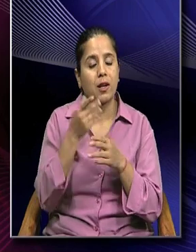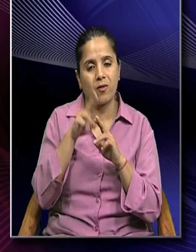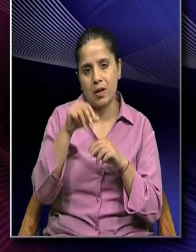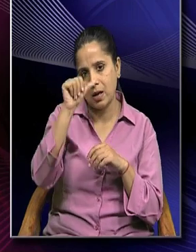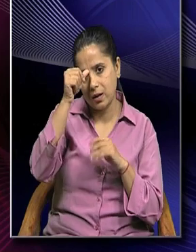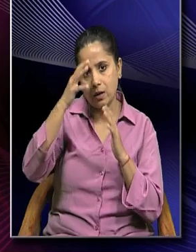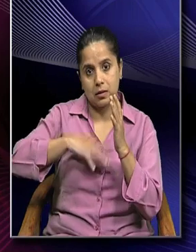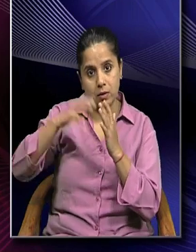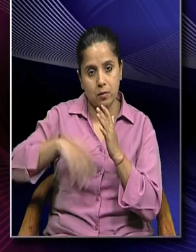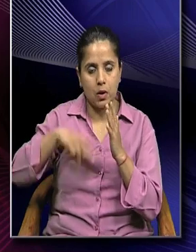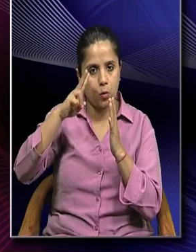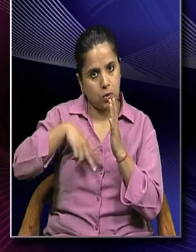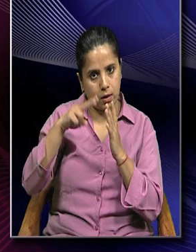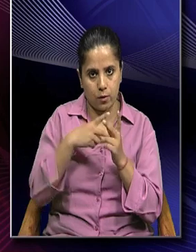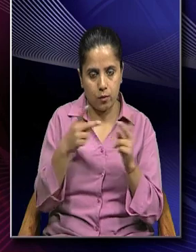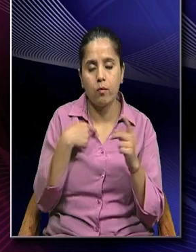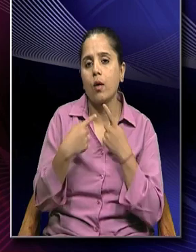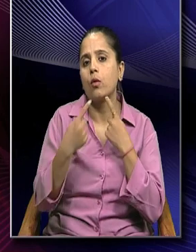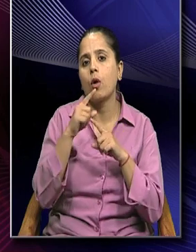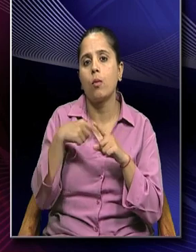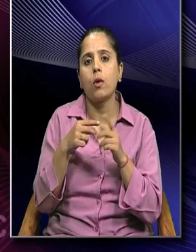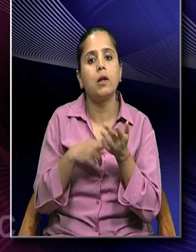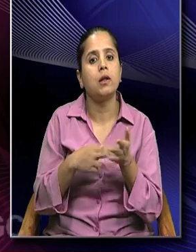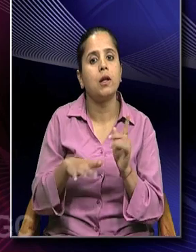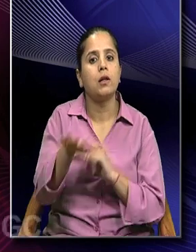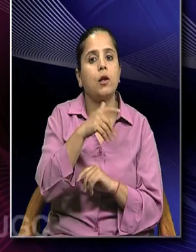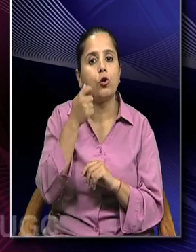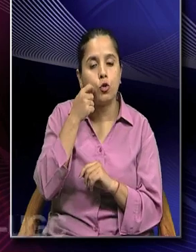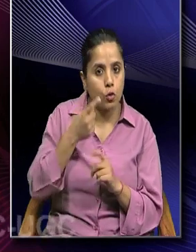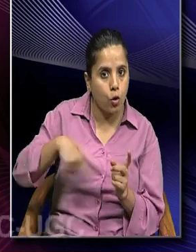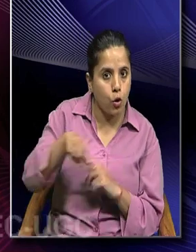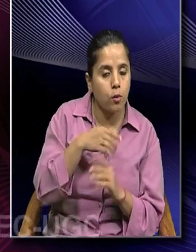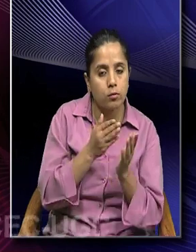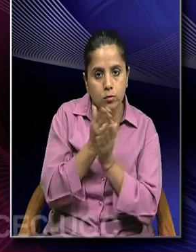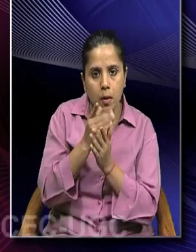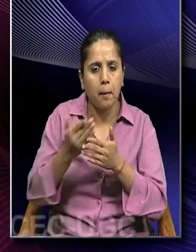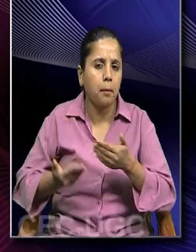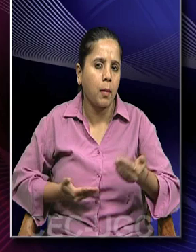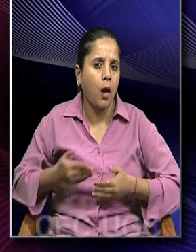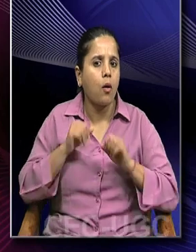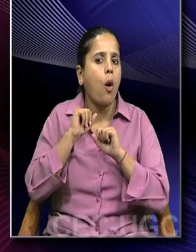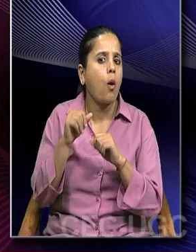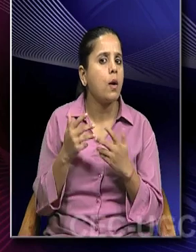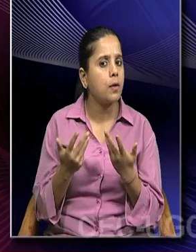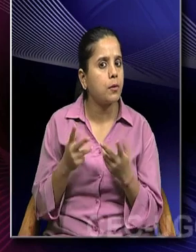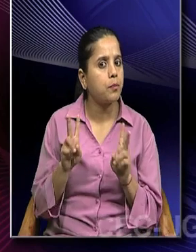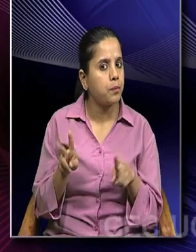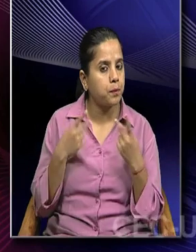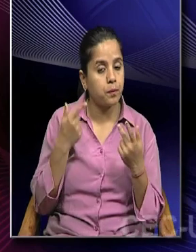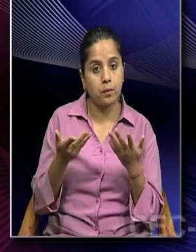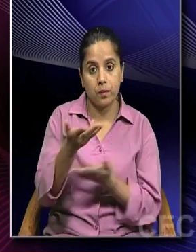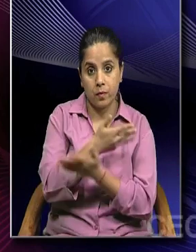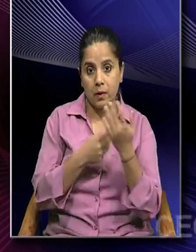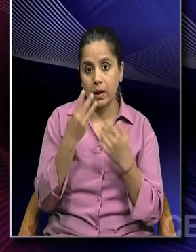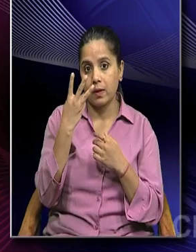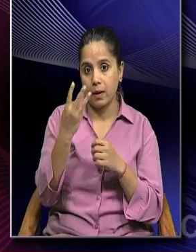scriptures and we talk about the nature of human beings, the way they behave, the discussion of